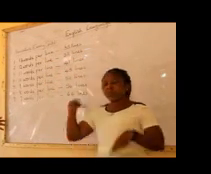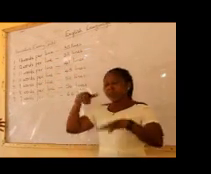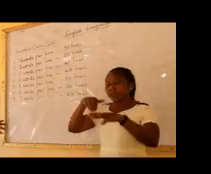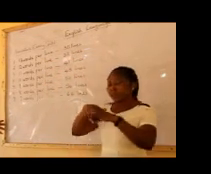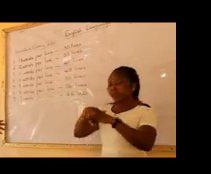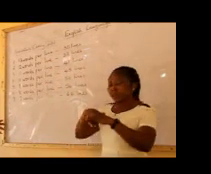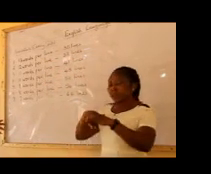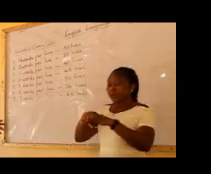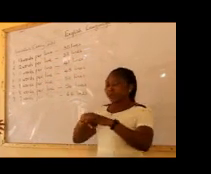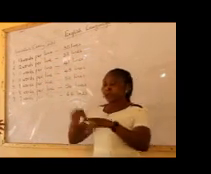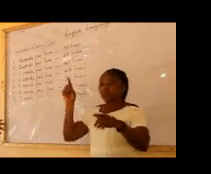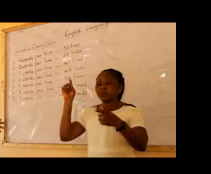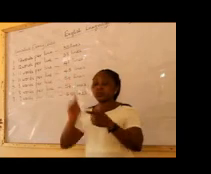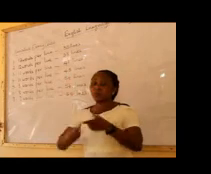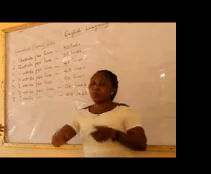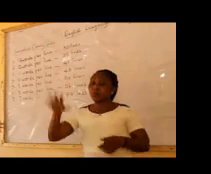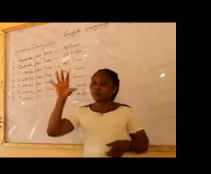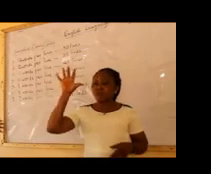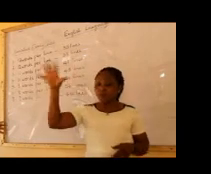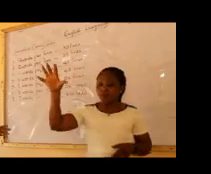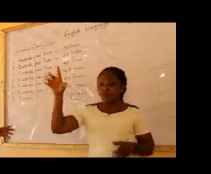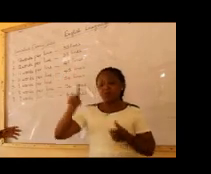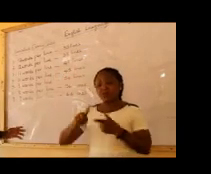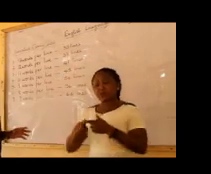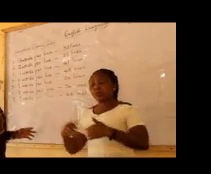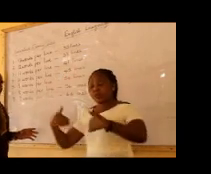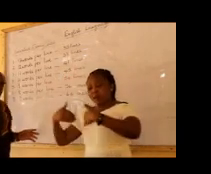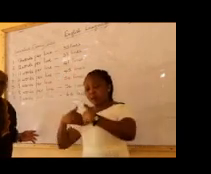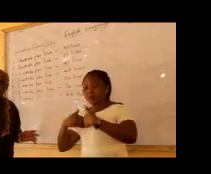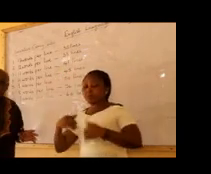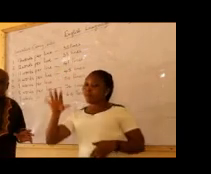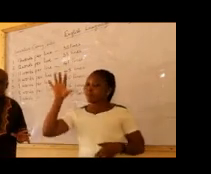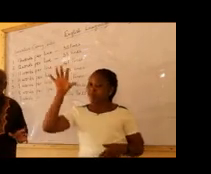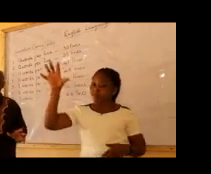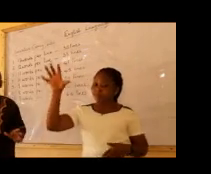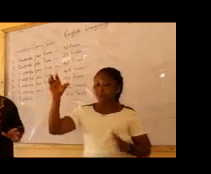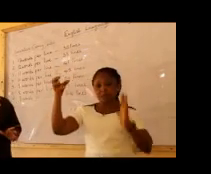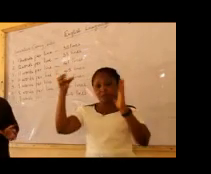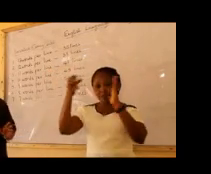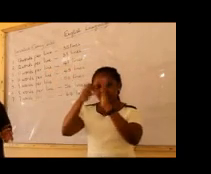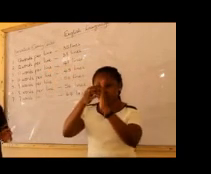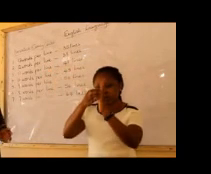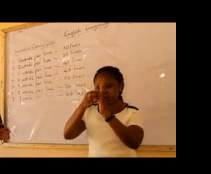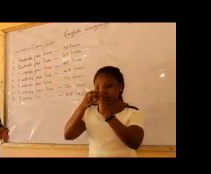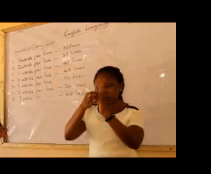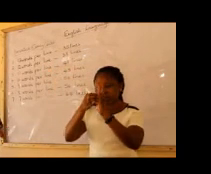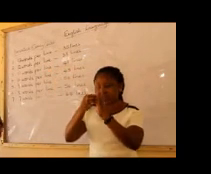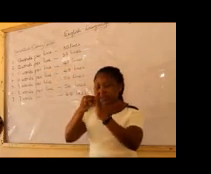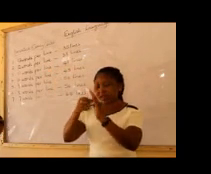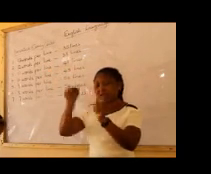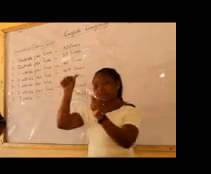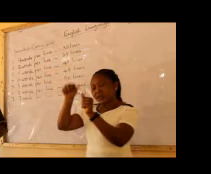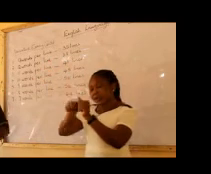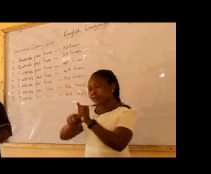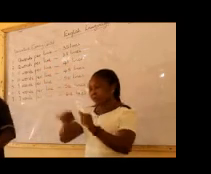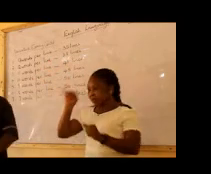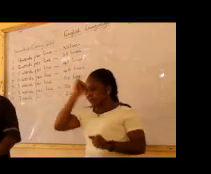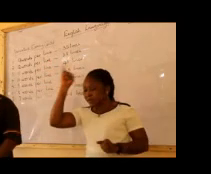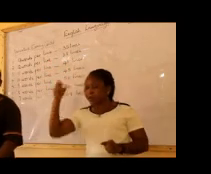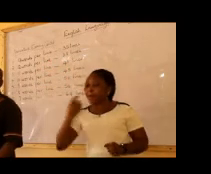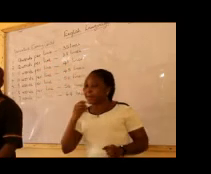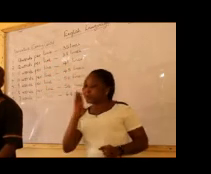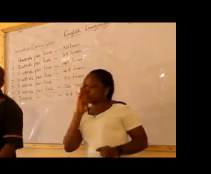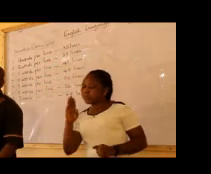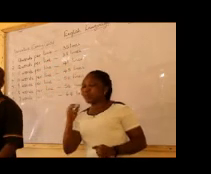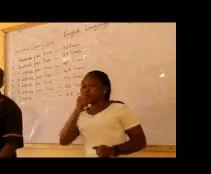into 5 to get 5 paragraphs. Each idea should be a paragraph. One thing